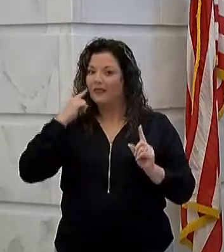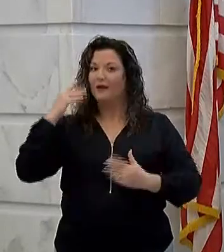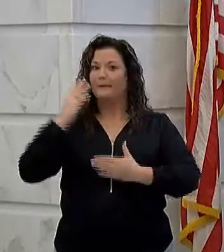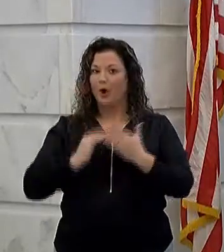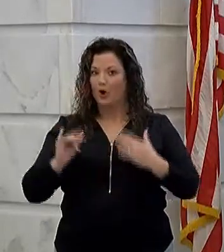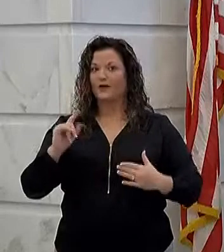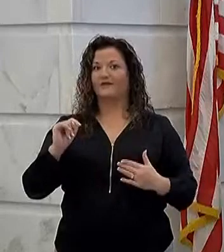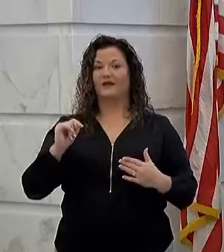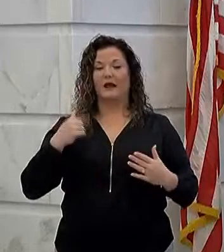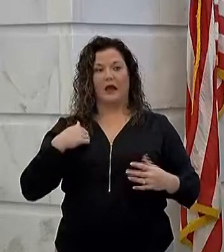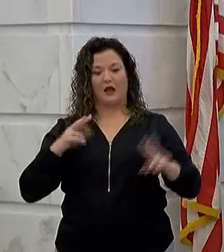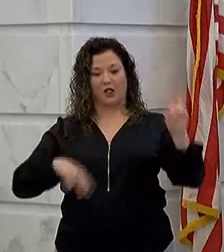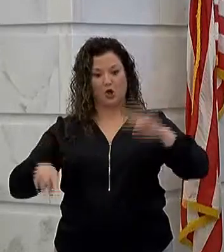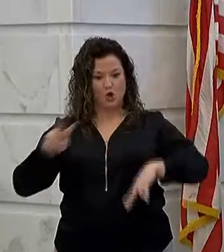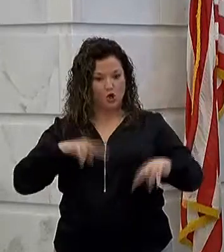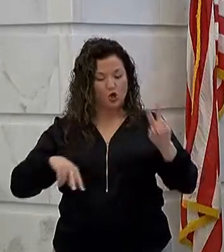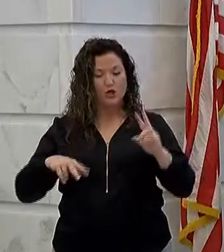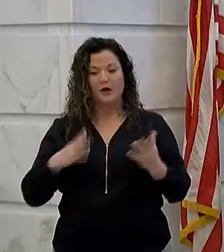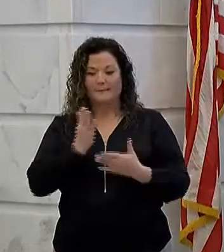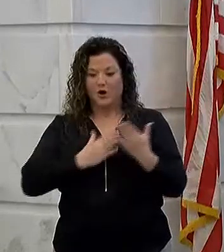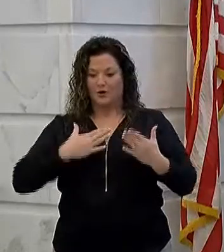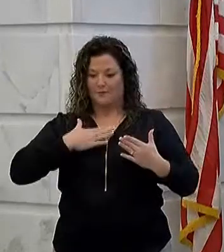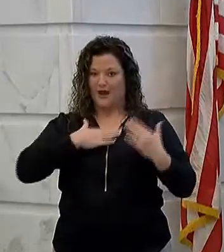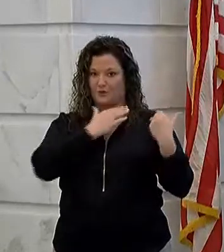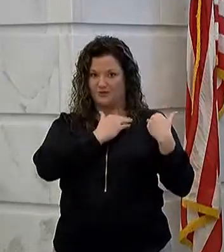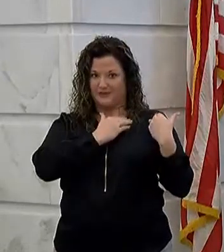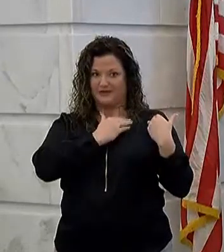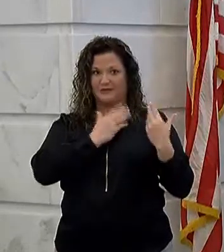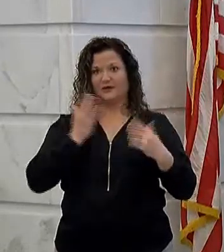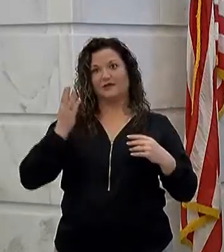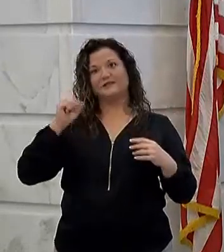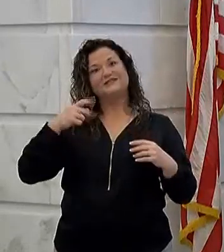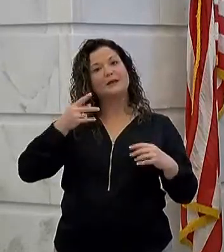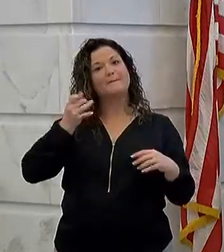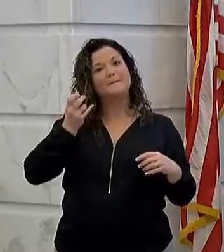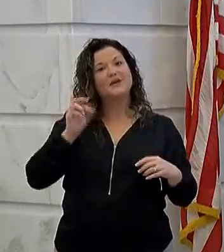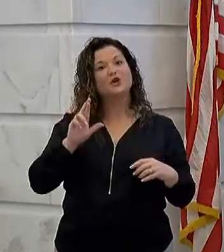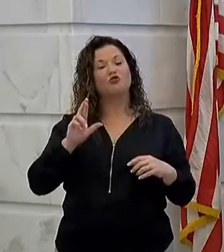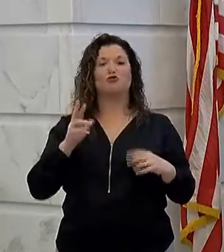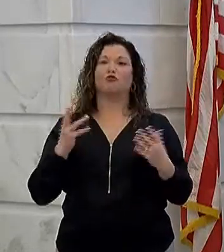too, as I look at it, is part of my responsibility as a speaker is to